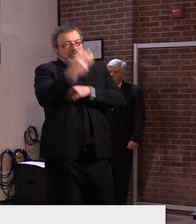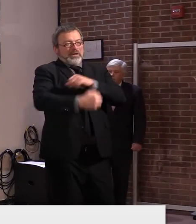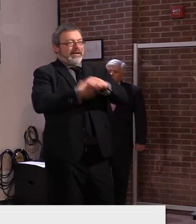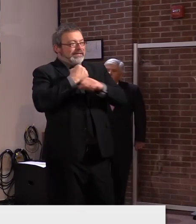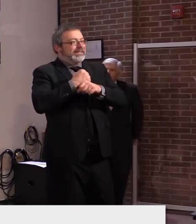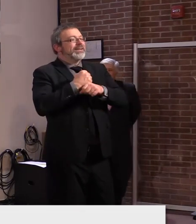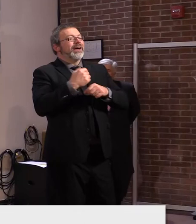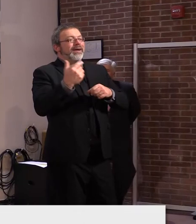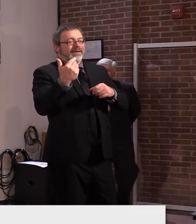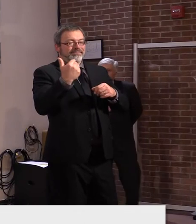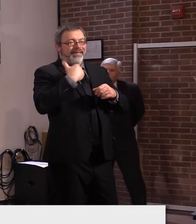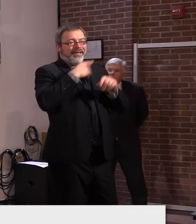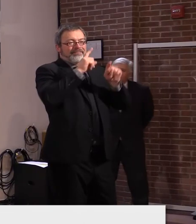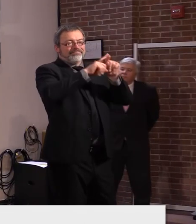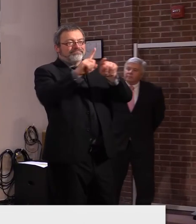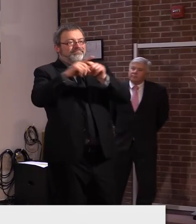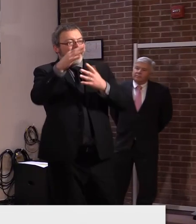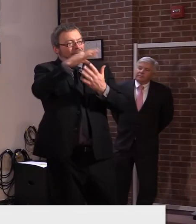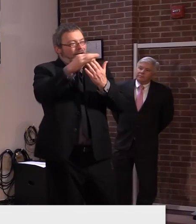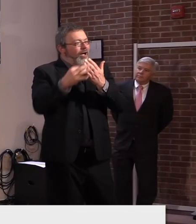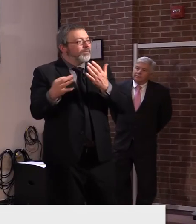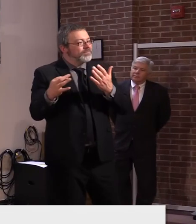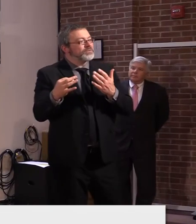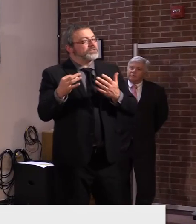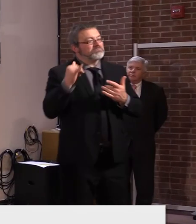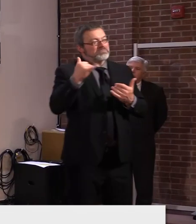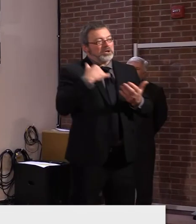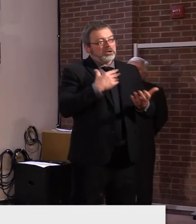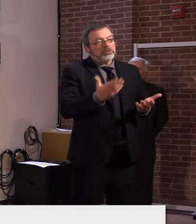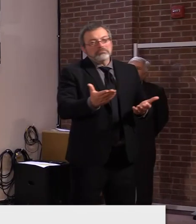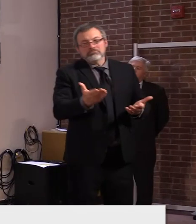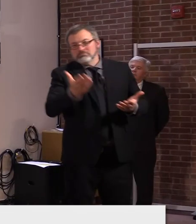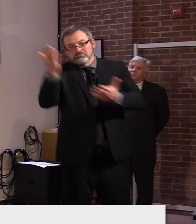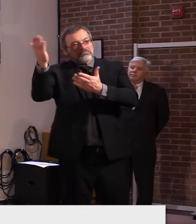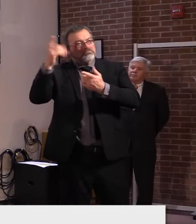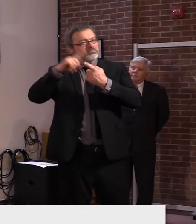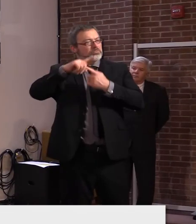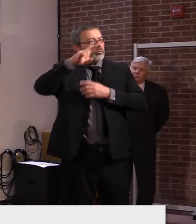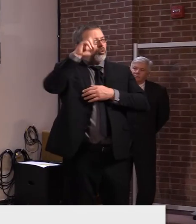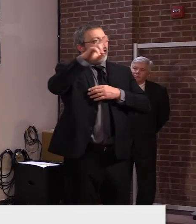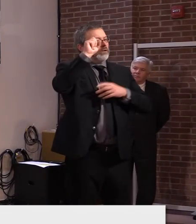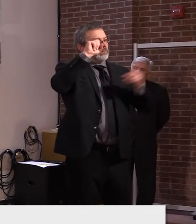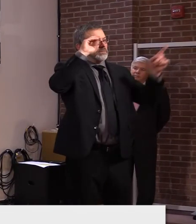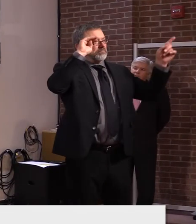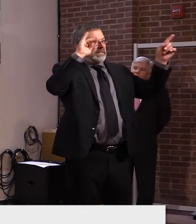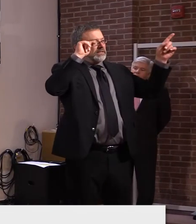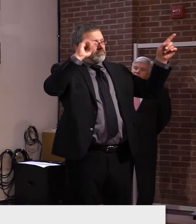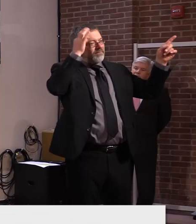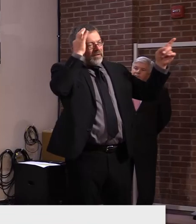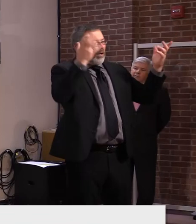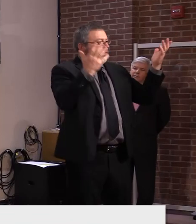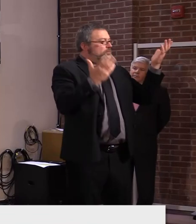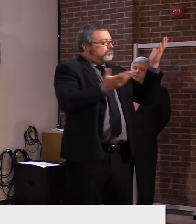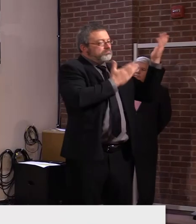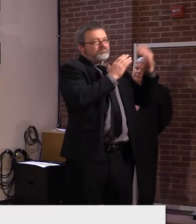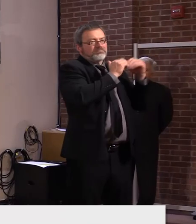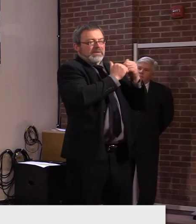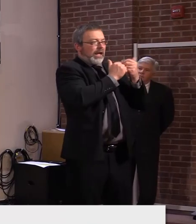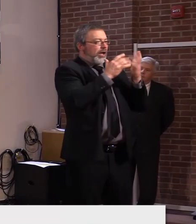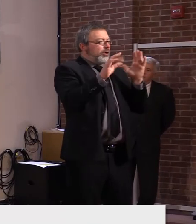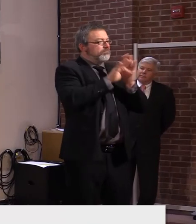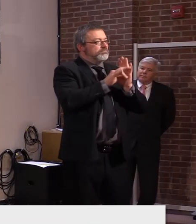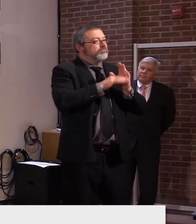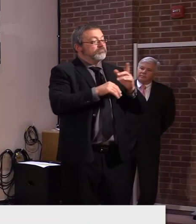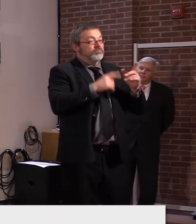those to the federal government as we narrowed the field. So they made the ultimate